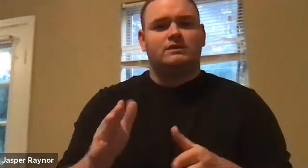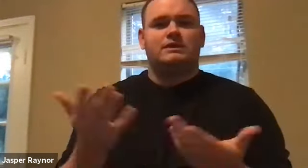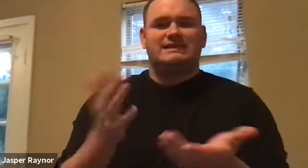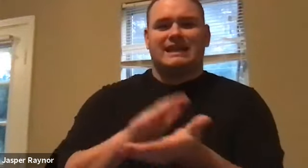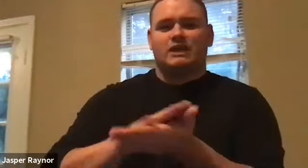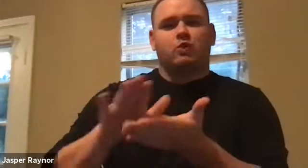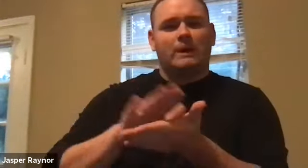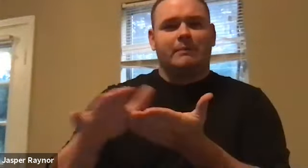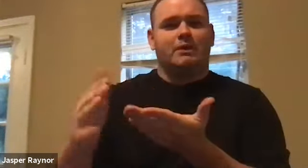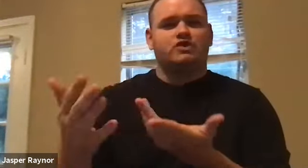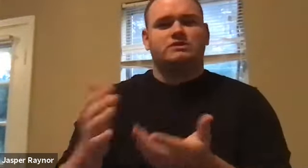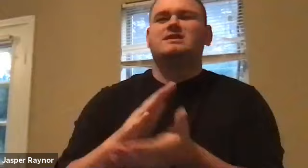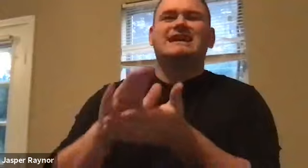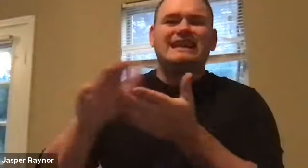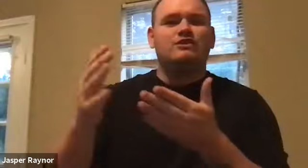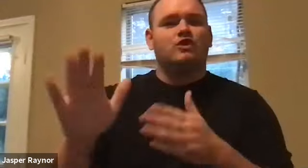because it's like a sweeping motions. Clean your room.